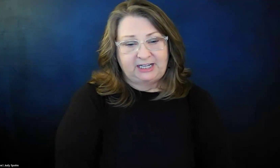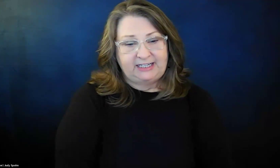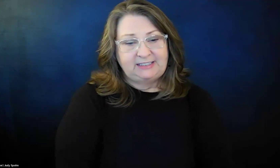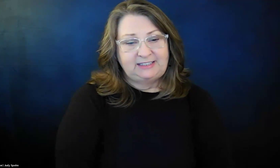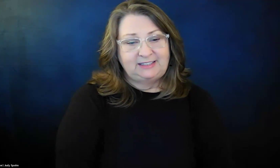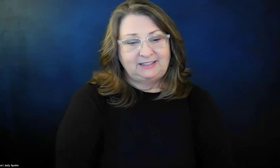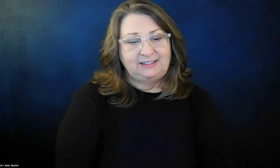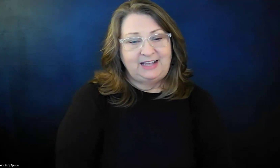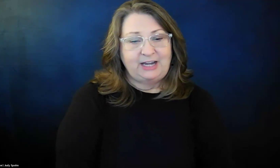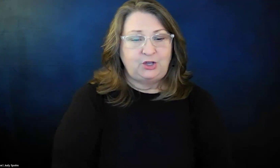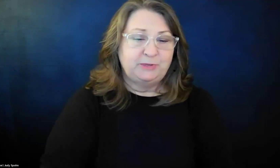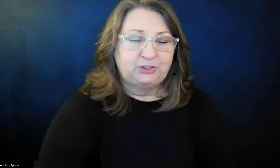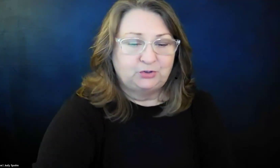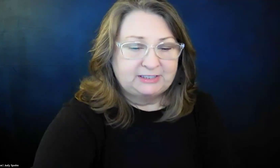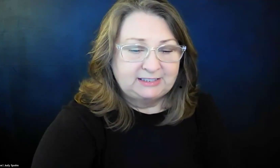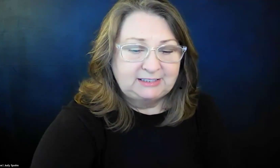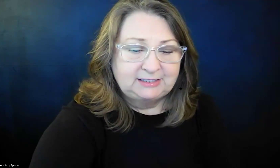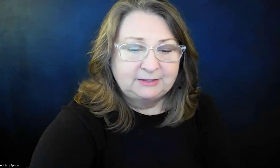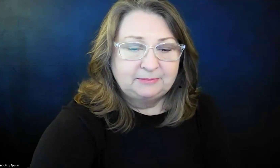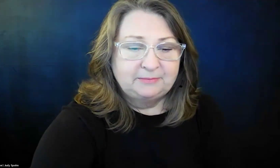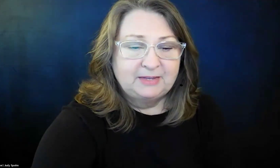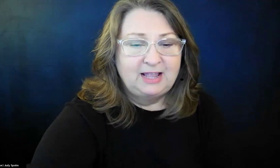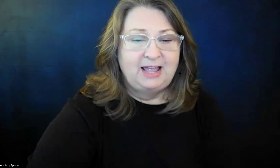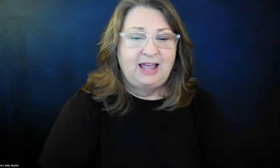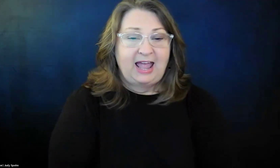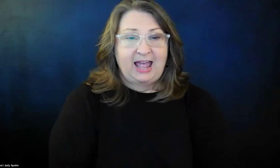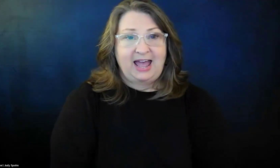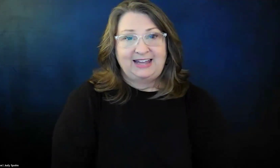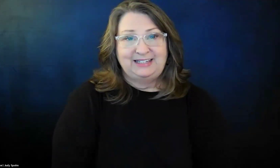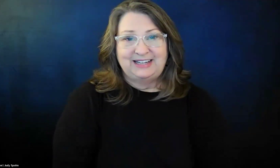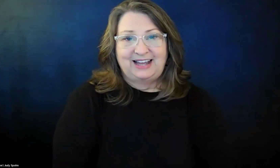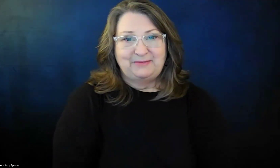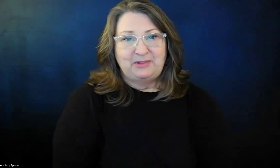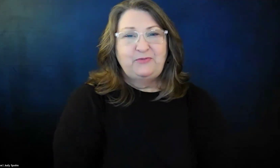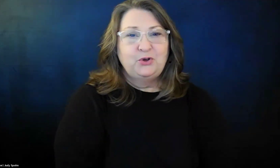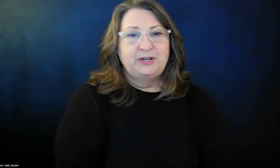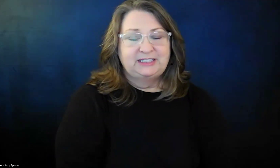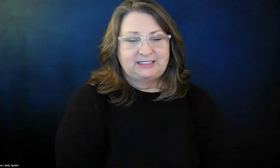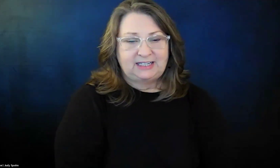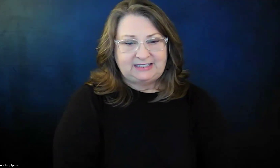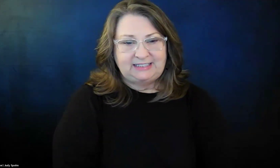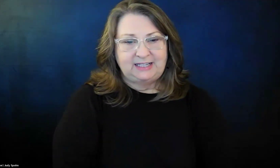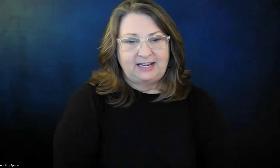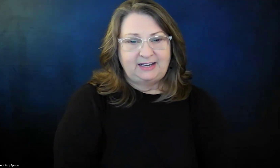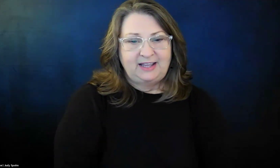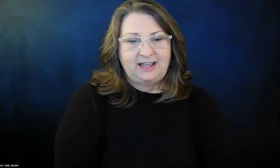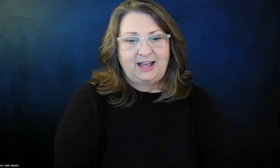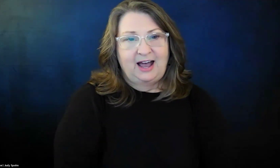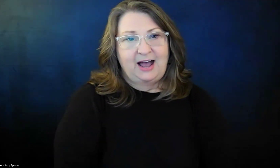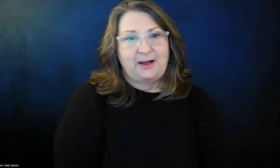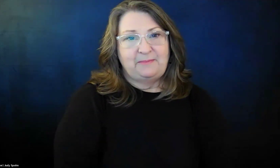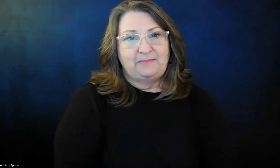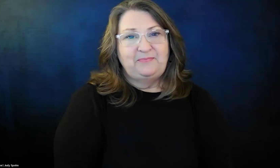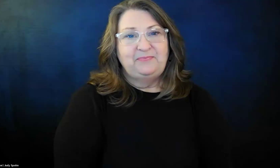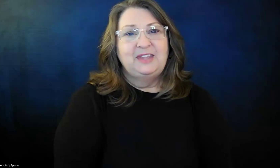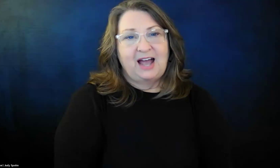Deaf Studies and Human Services. And before going to CSUN,